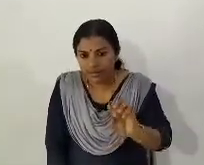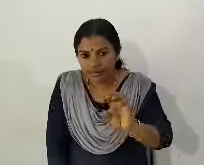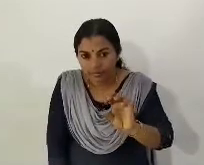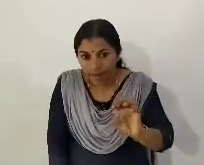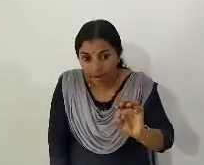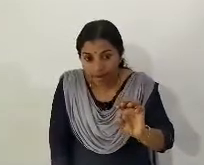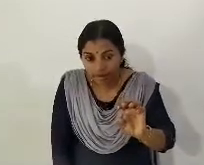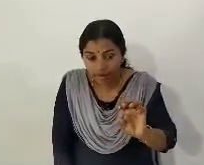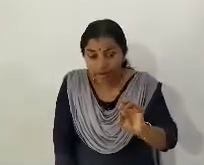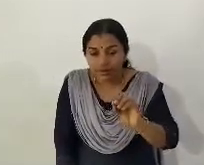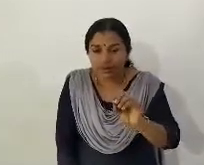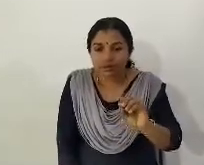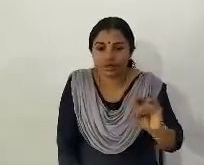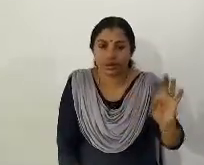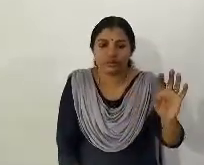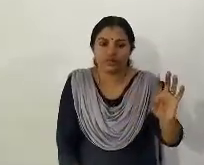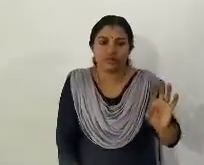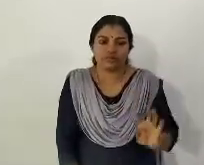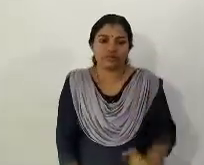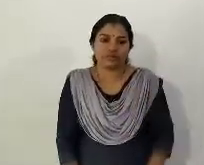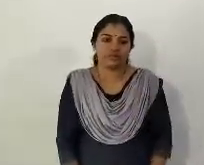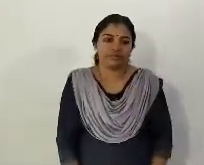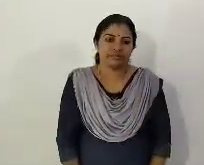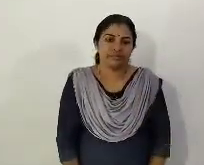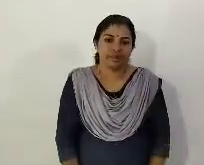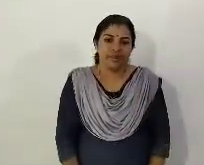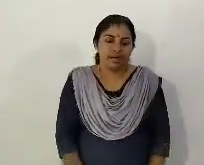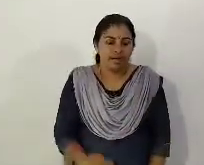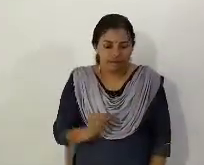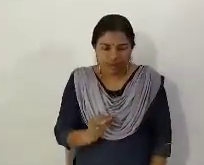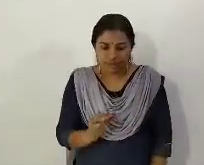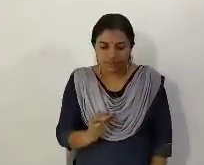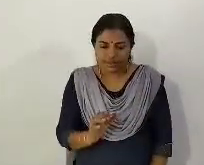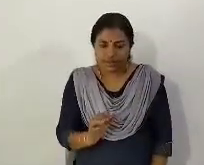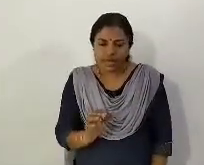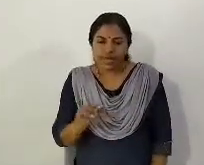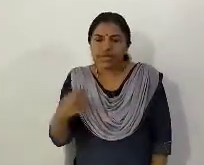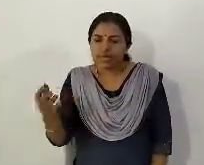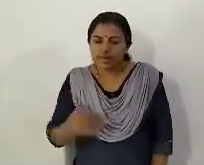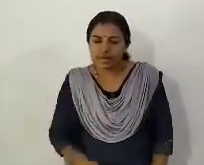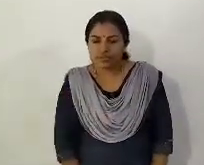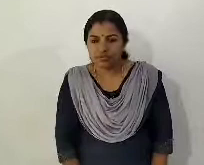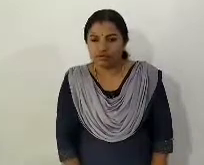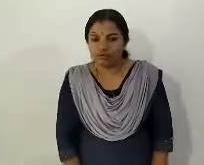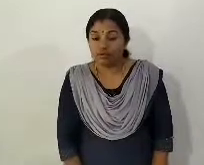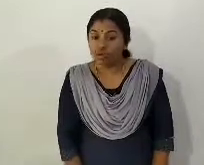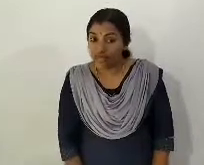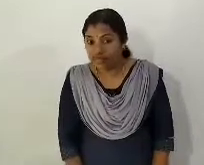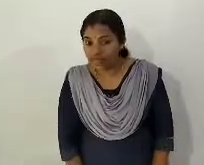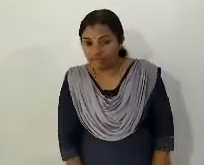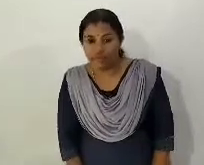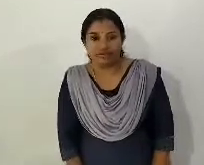clarity will reduce. But in the case of vector